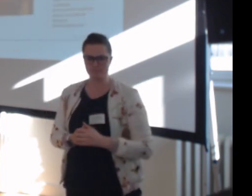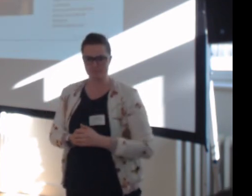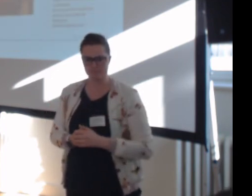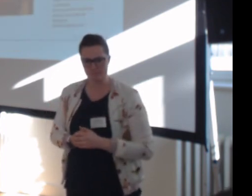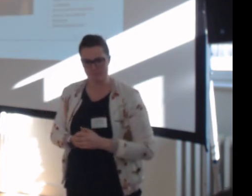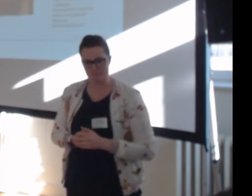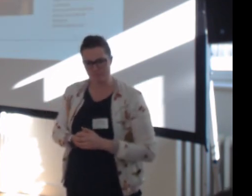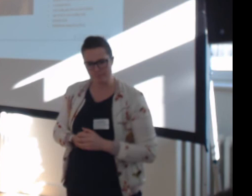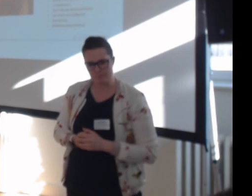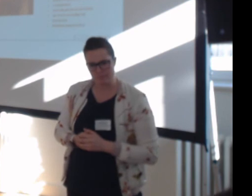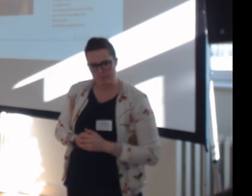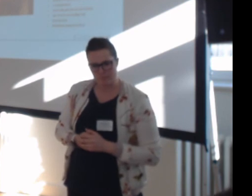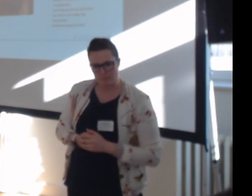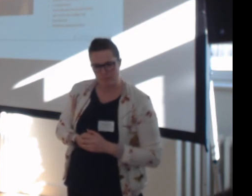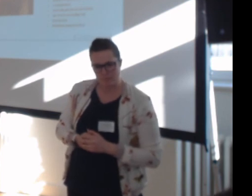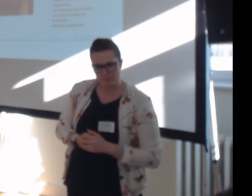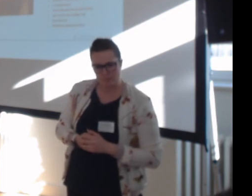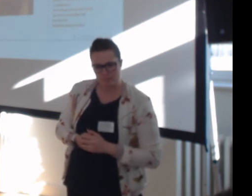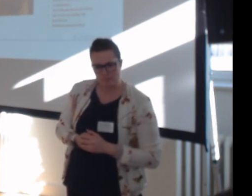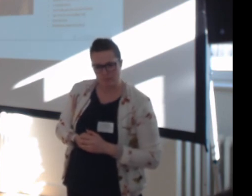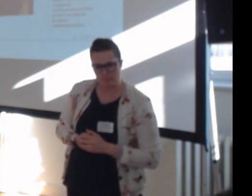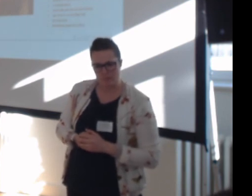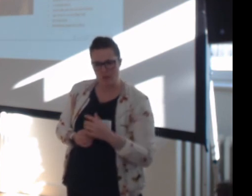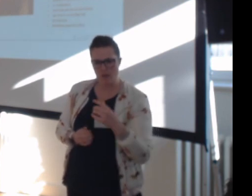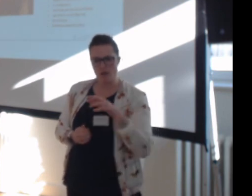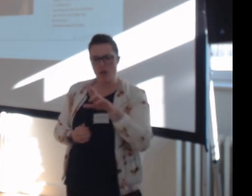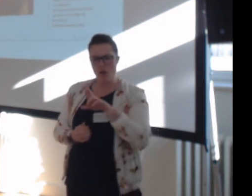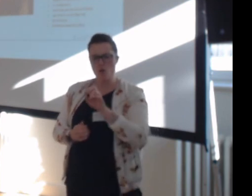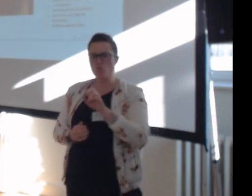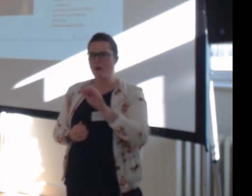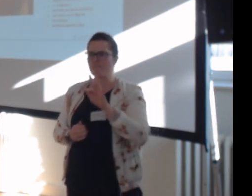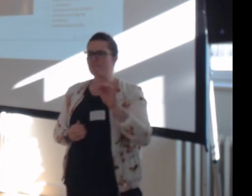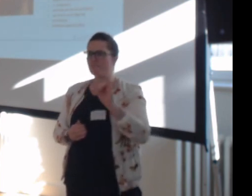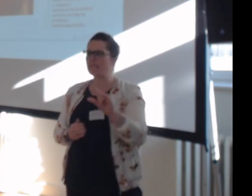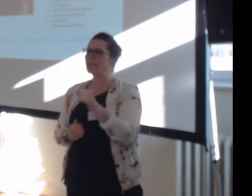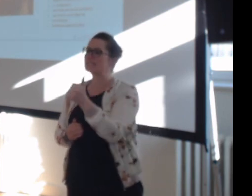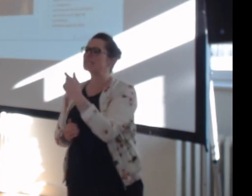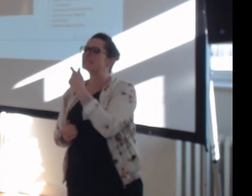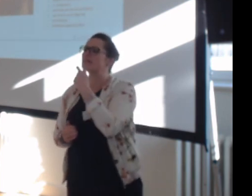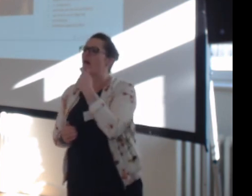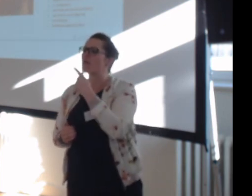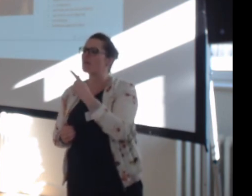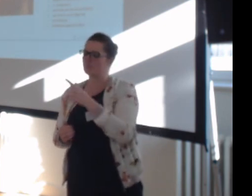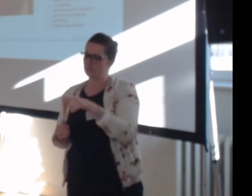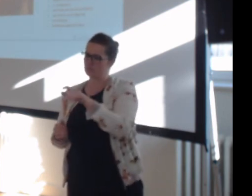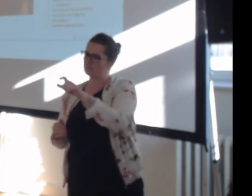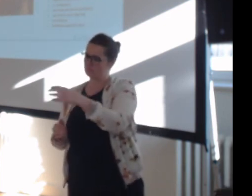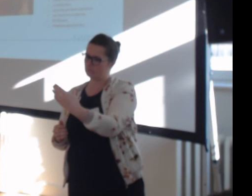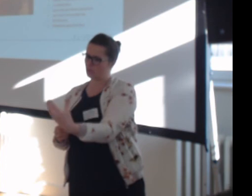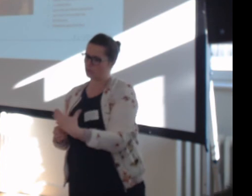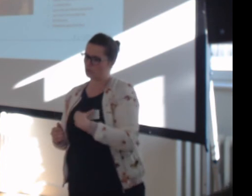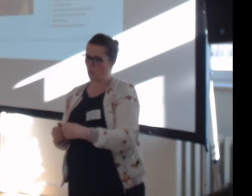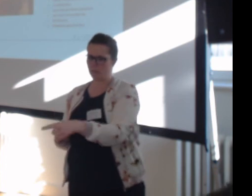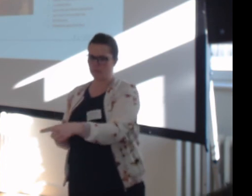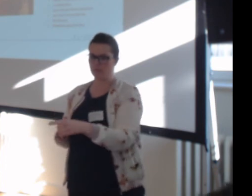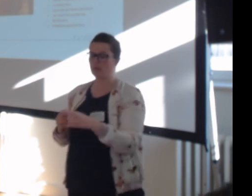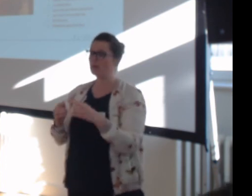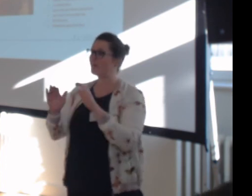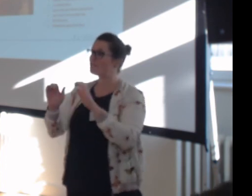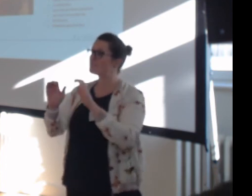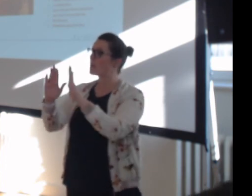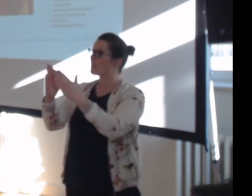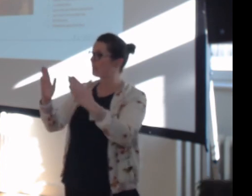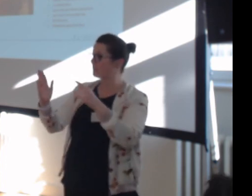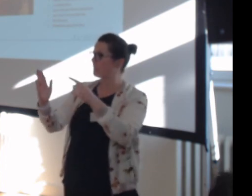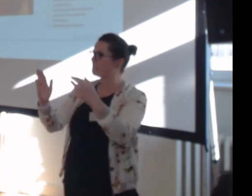And last but not least, we meet Rafiq and his 6-year-old son, Issam. Many libraries in many countries play